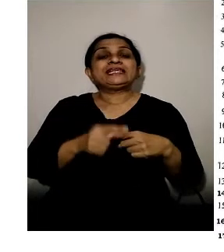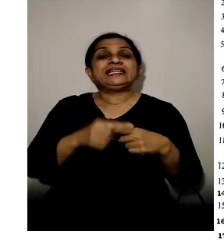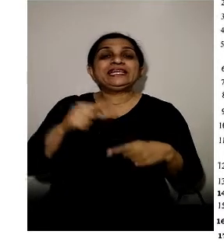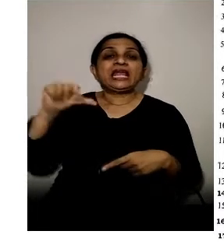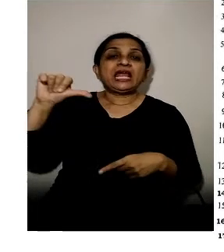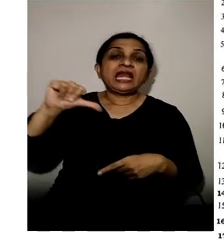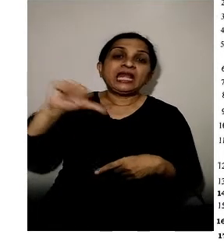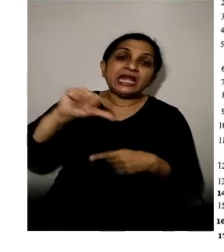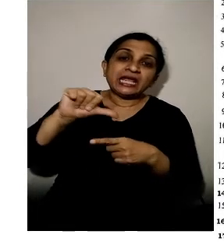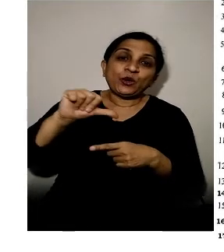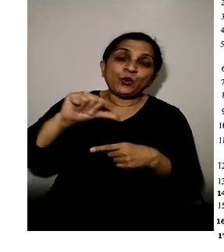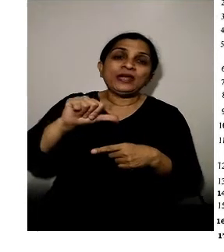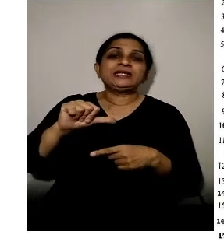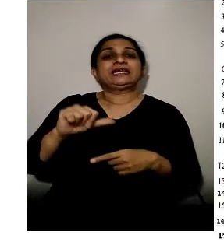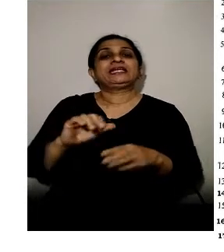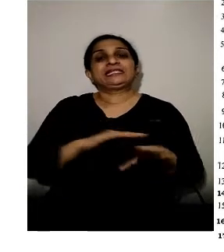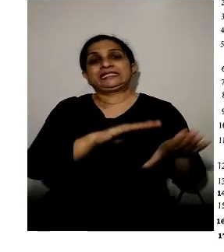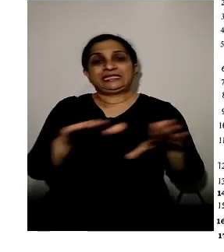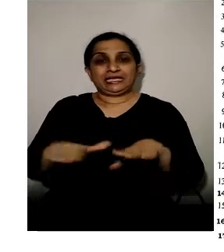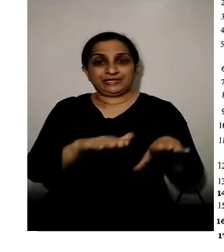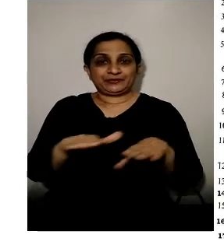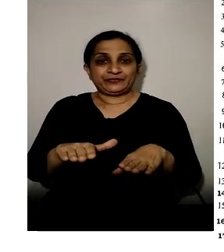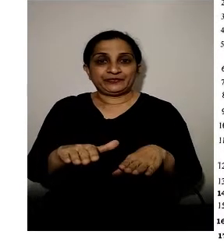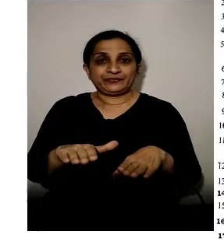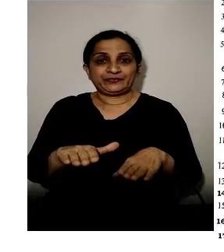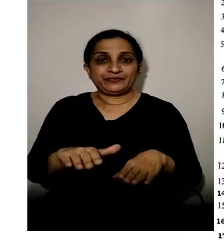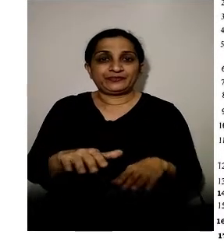metal in liquid state